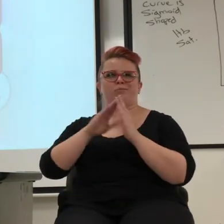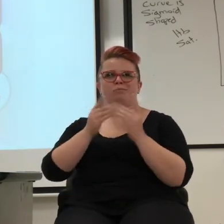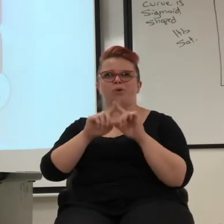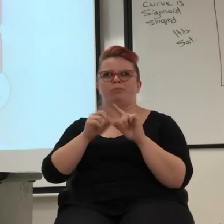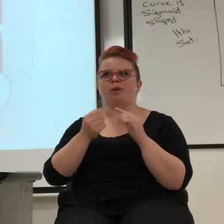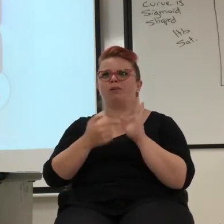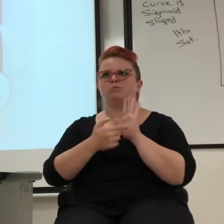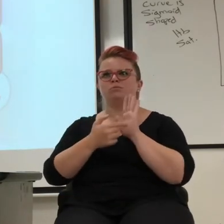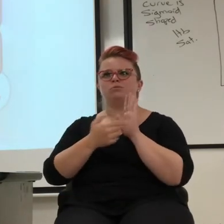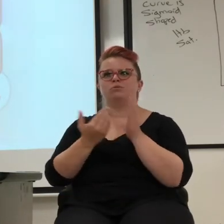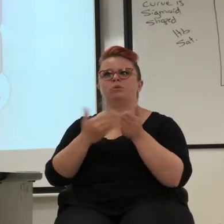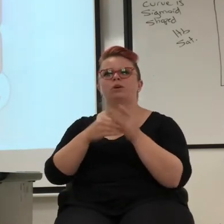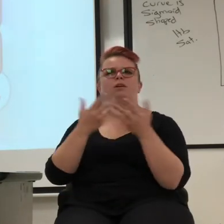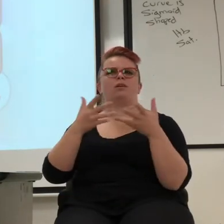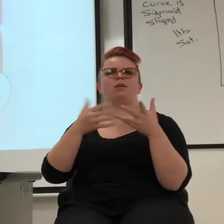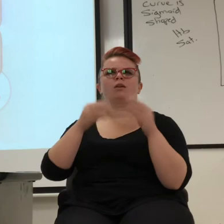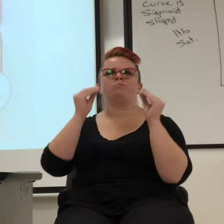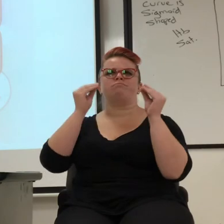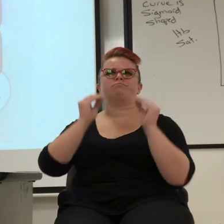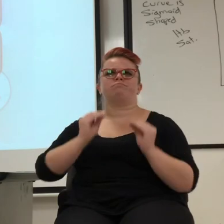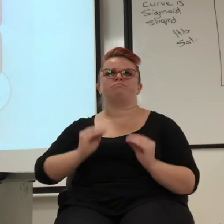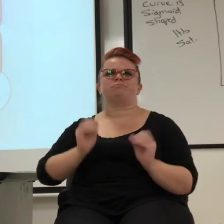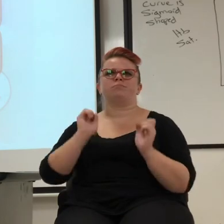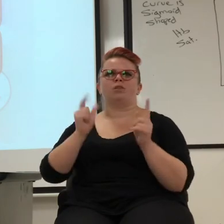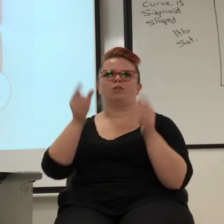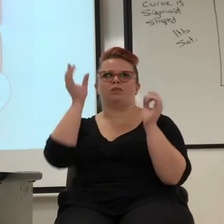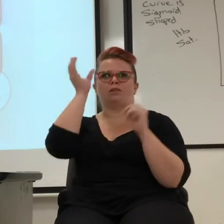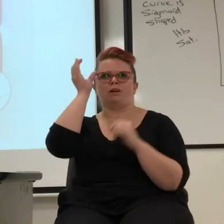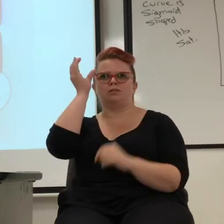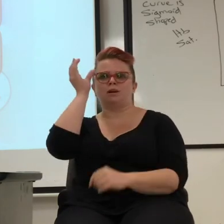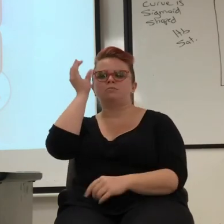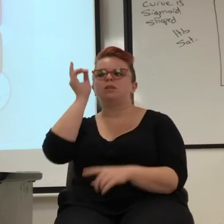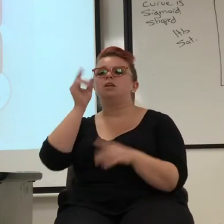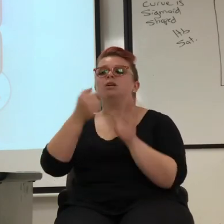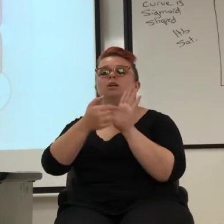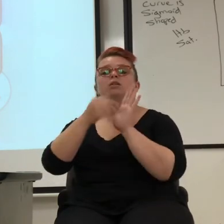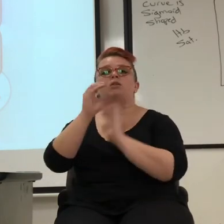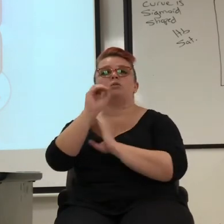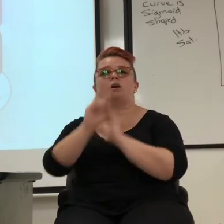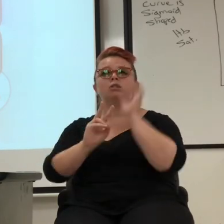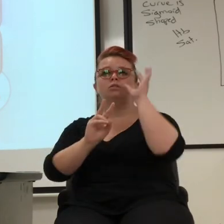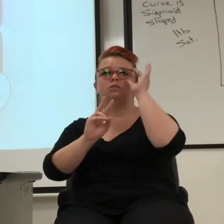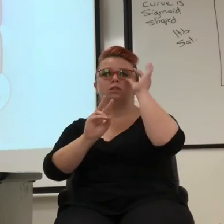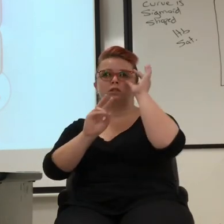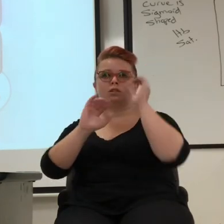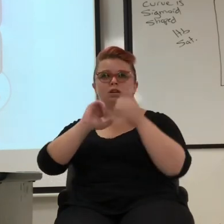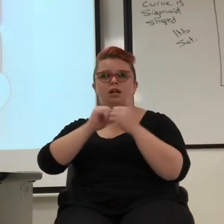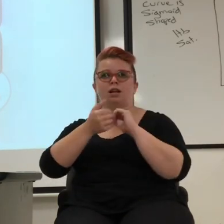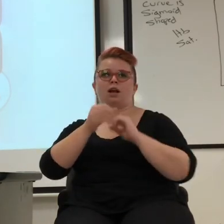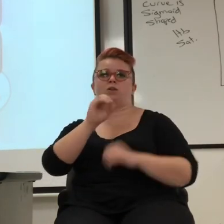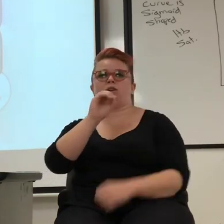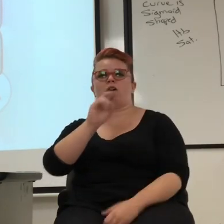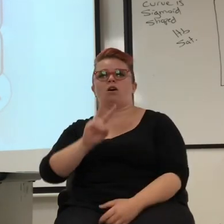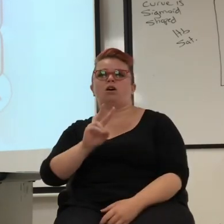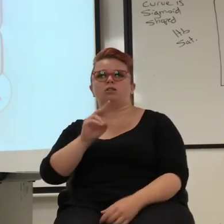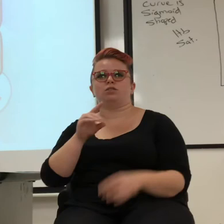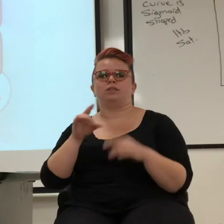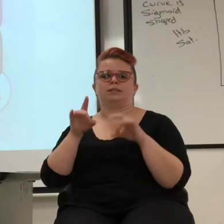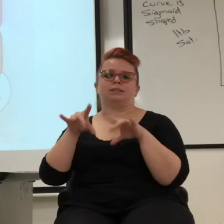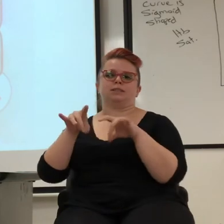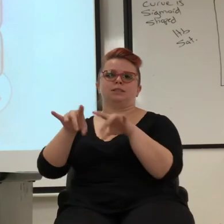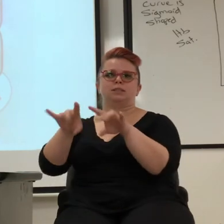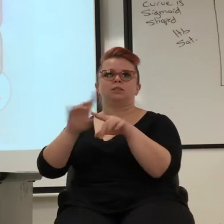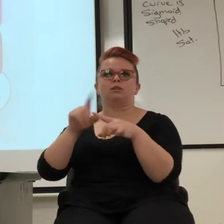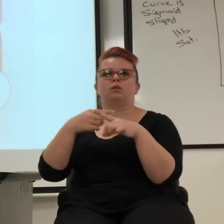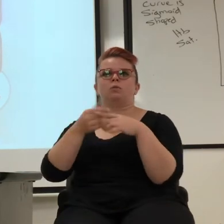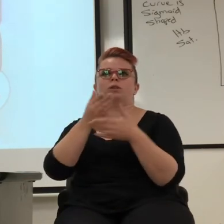already taught you all the concepts, but they show you the oxygen and they show you how oxygen is getting off, okay, as the partial